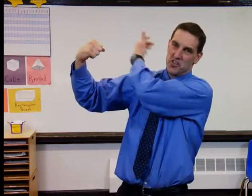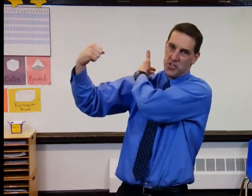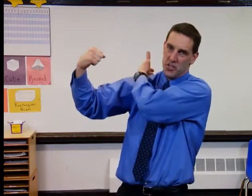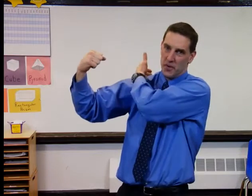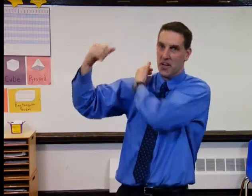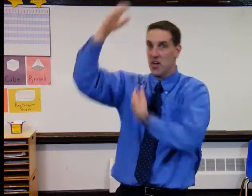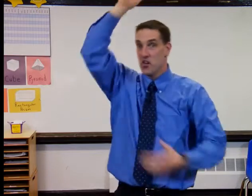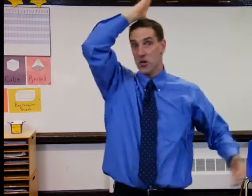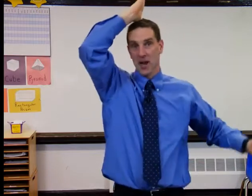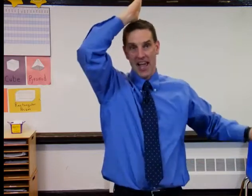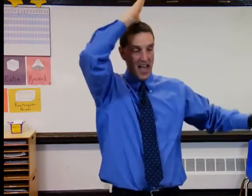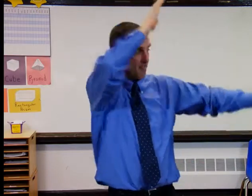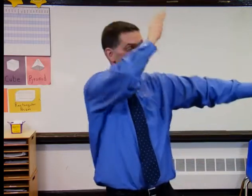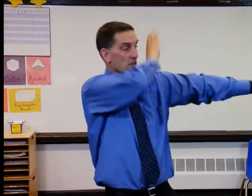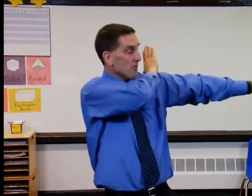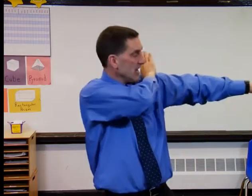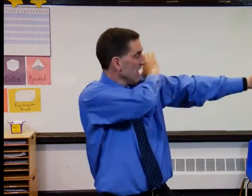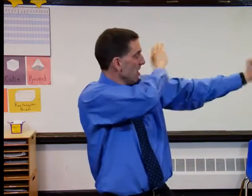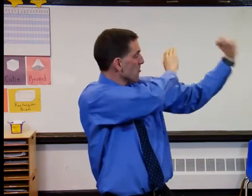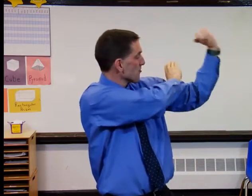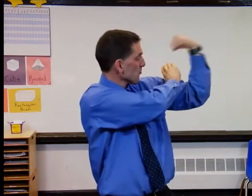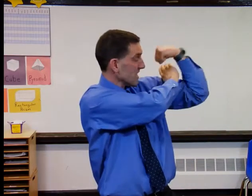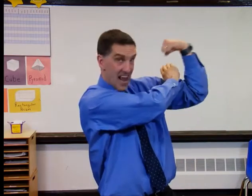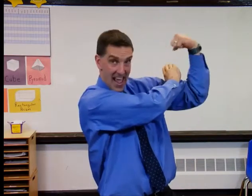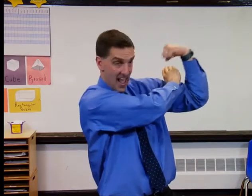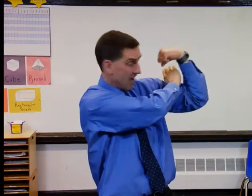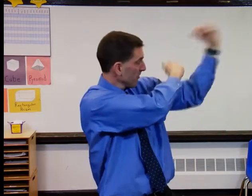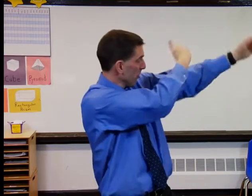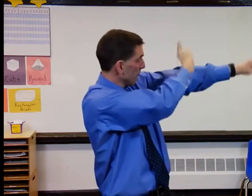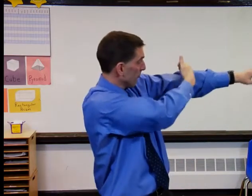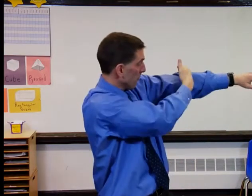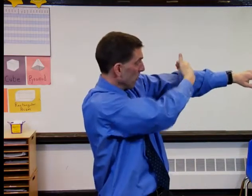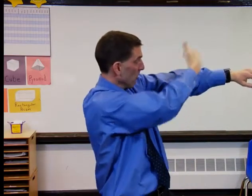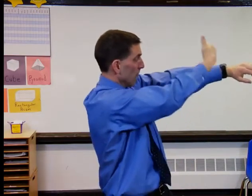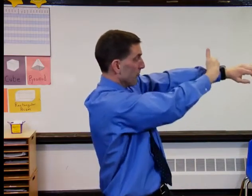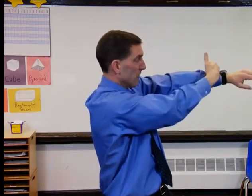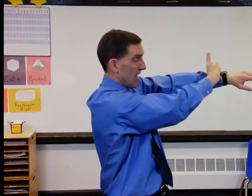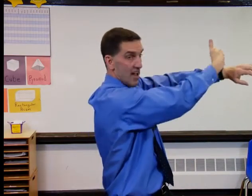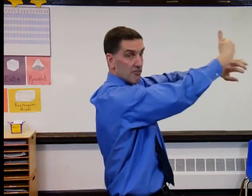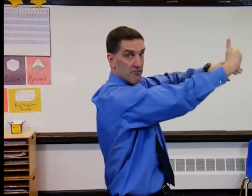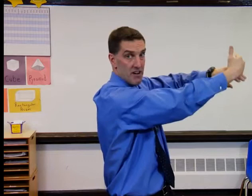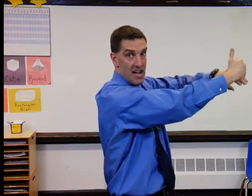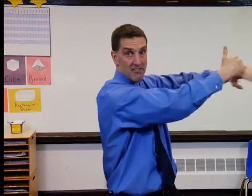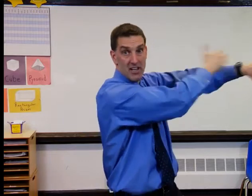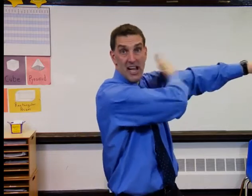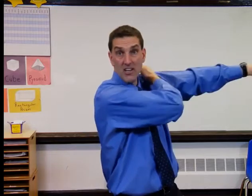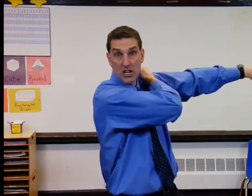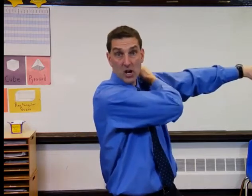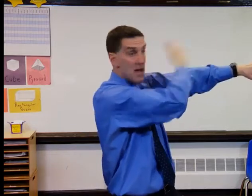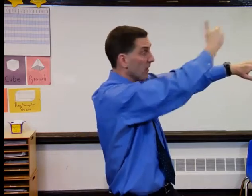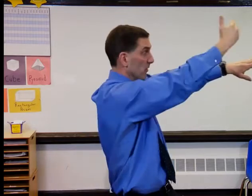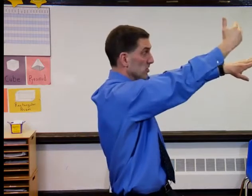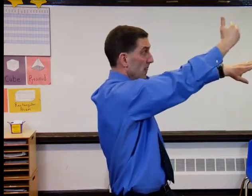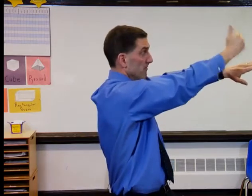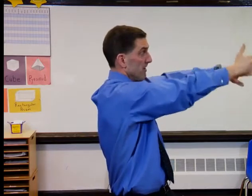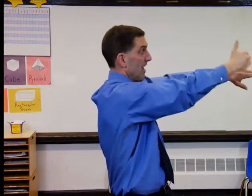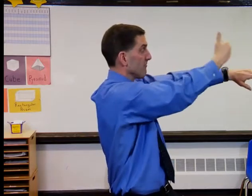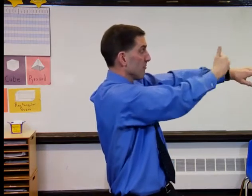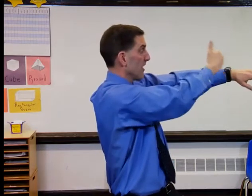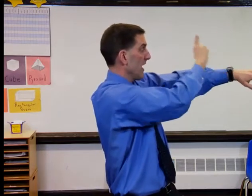2, 2 1/2, 3, 3 1/2, 4, 4 1/2, 5. And you could go backwards. 5, 4 1/2,